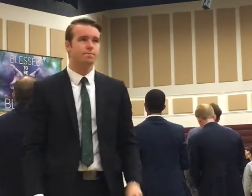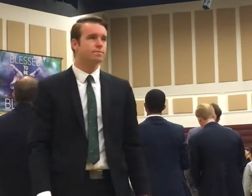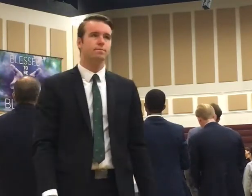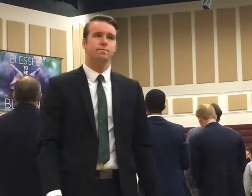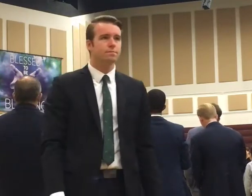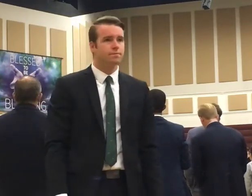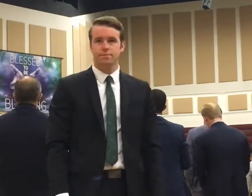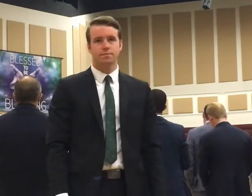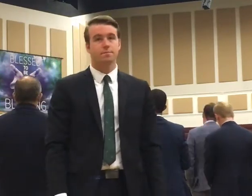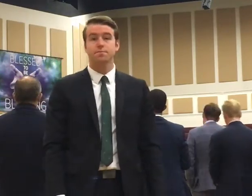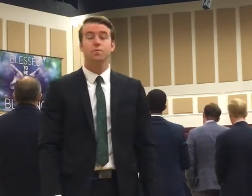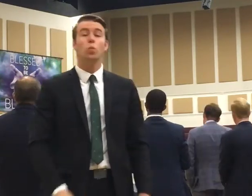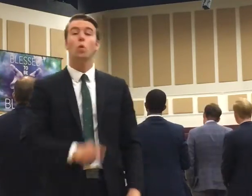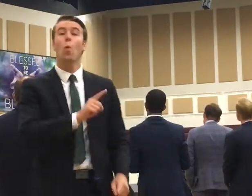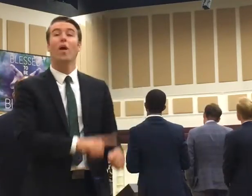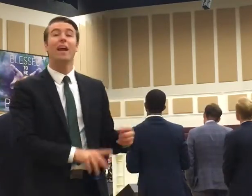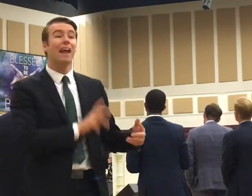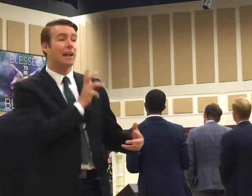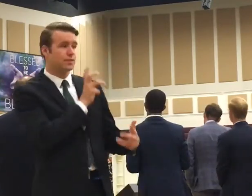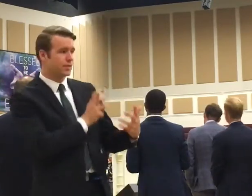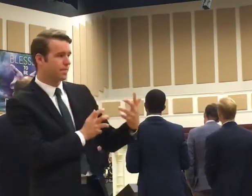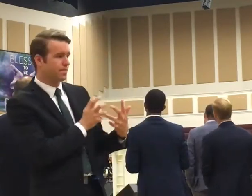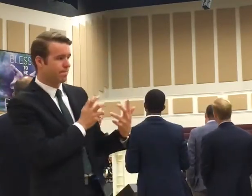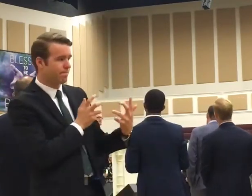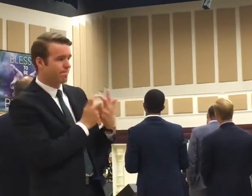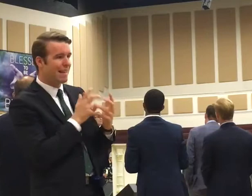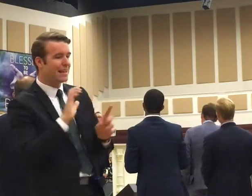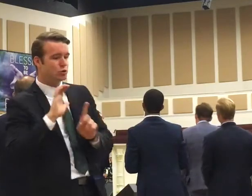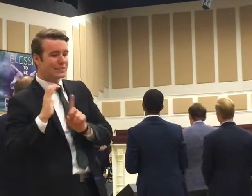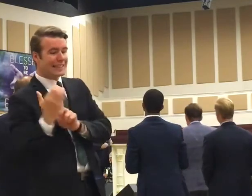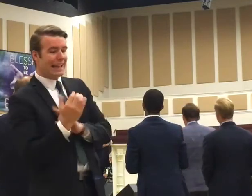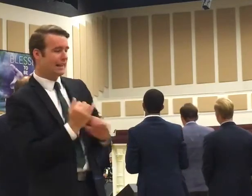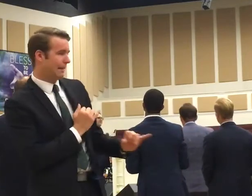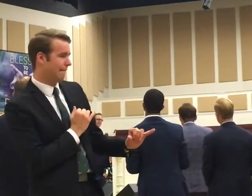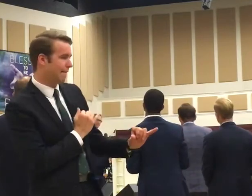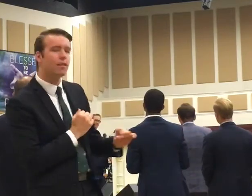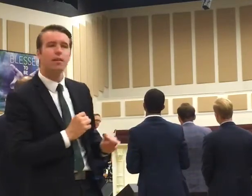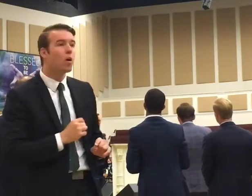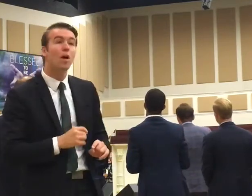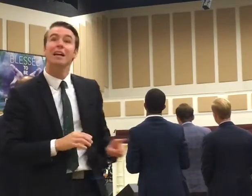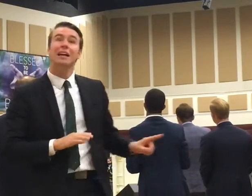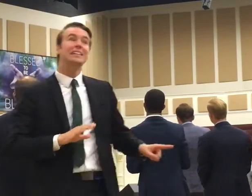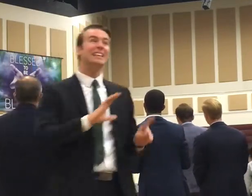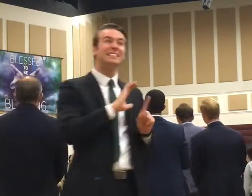It can never walk in agreement with society. Society must walk with it.